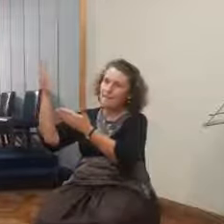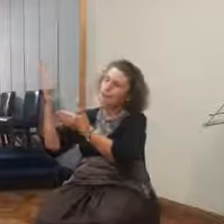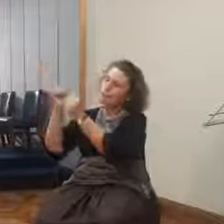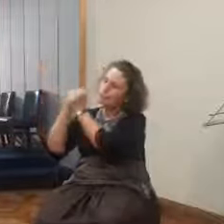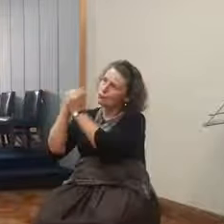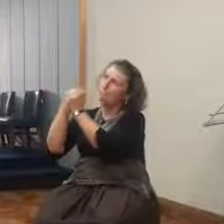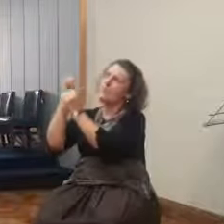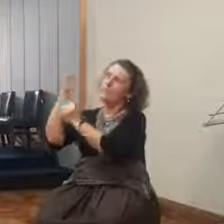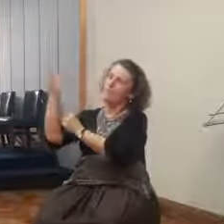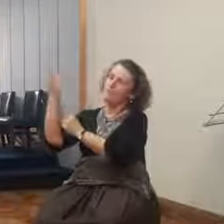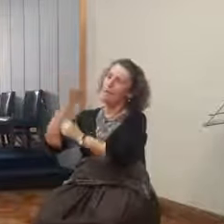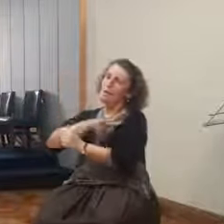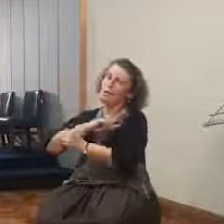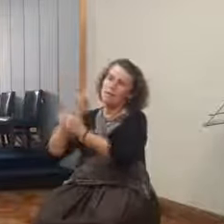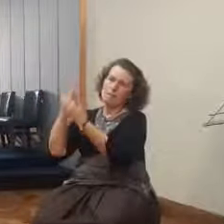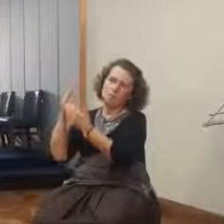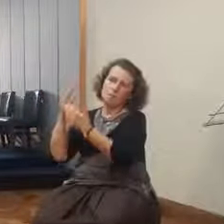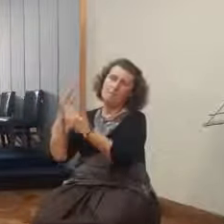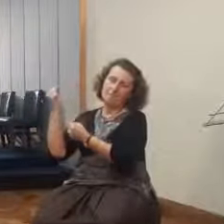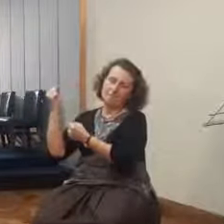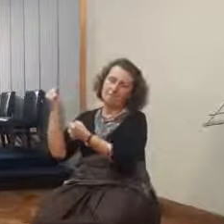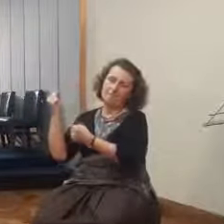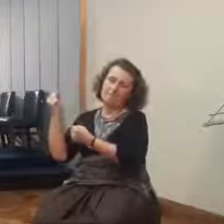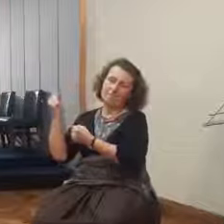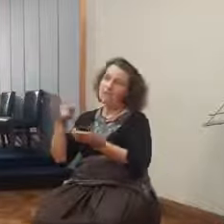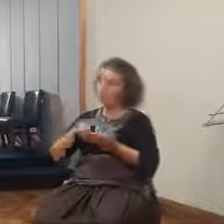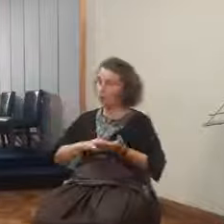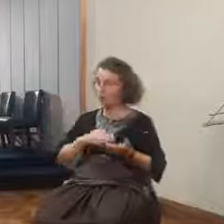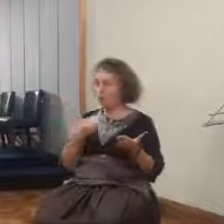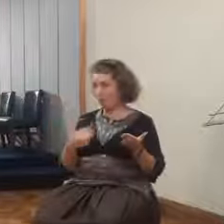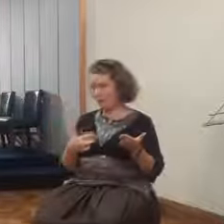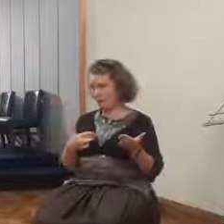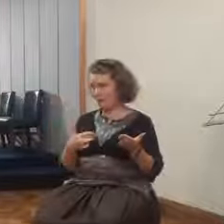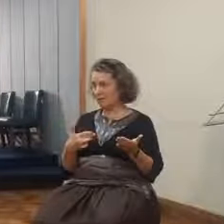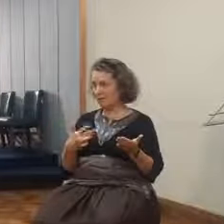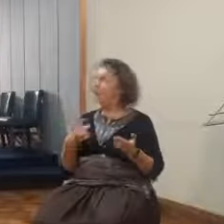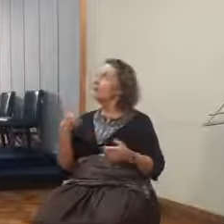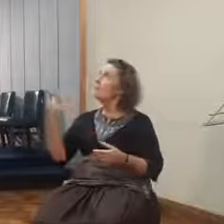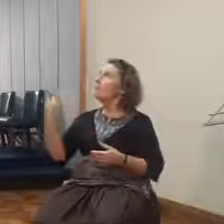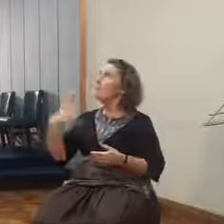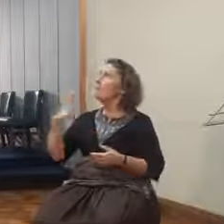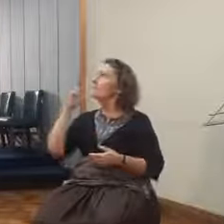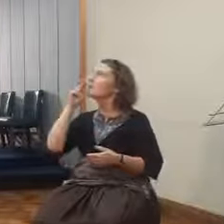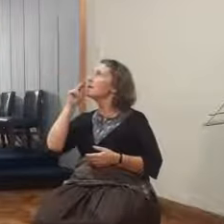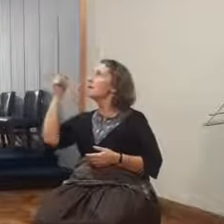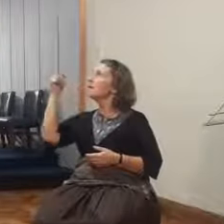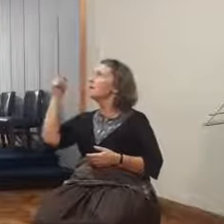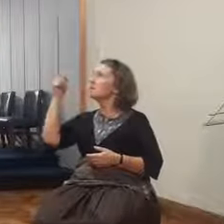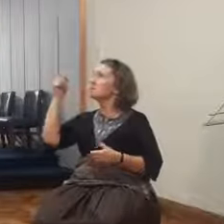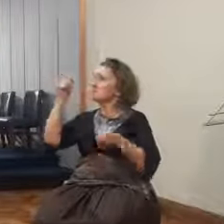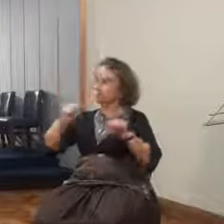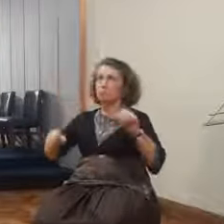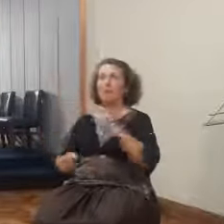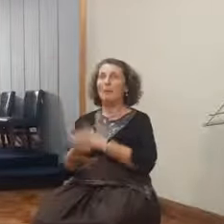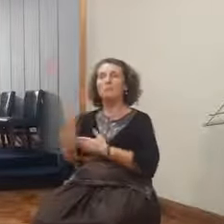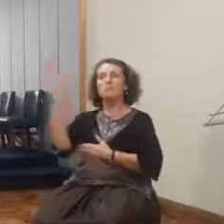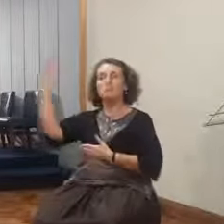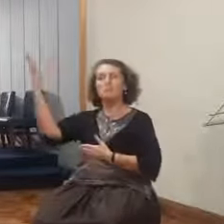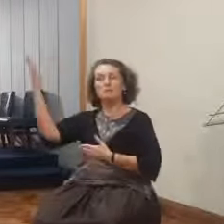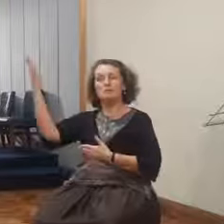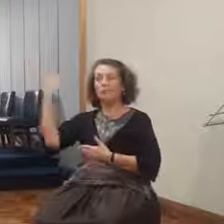done. For, says verse 9, he spake and it was done. He